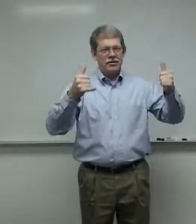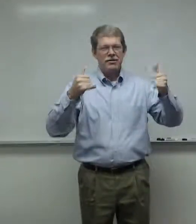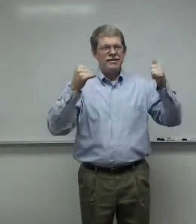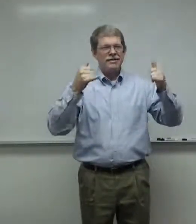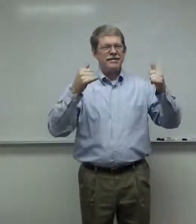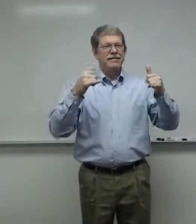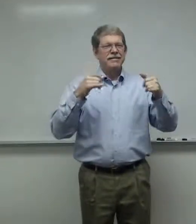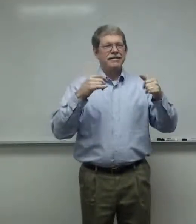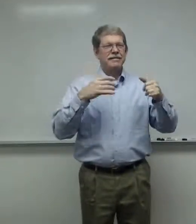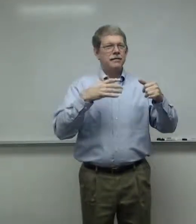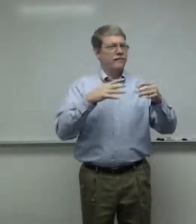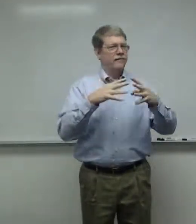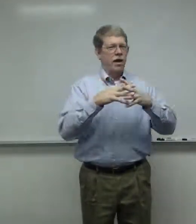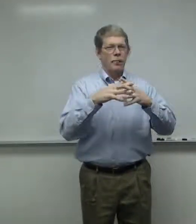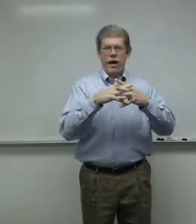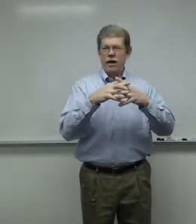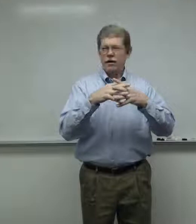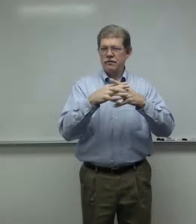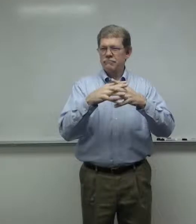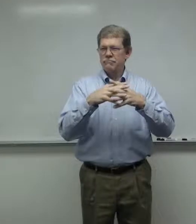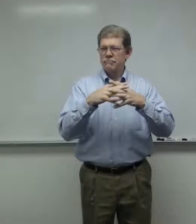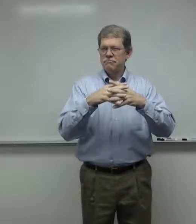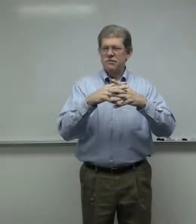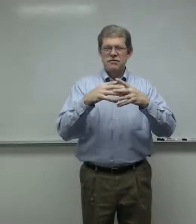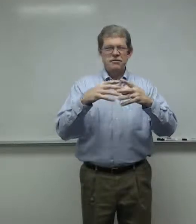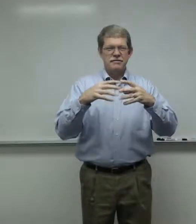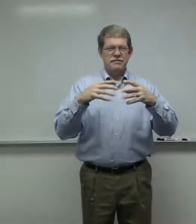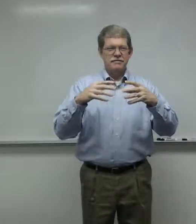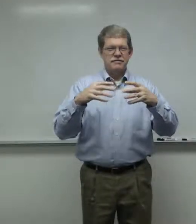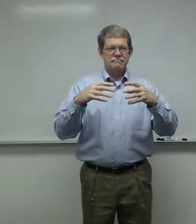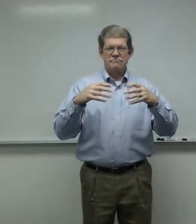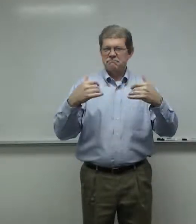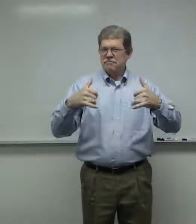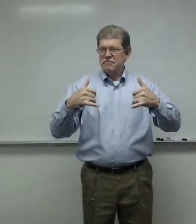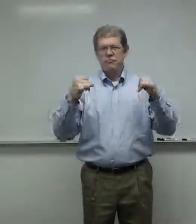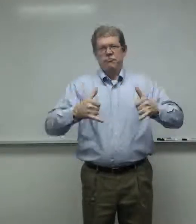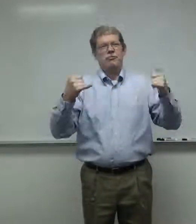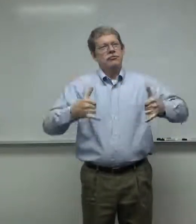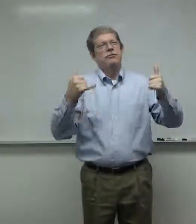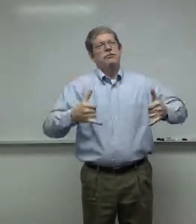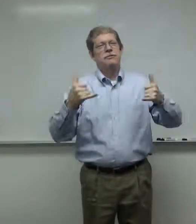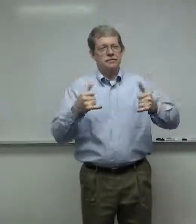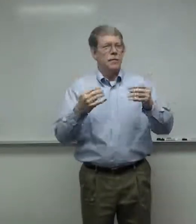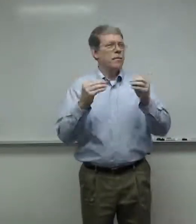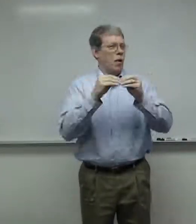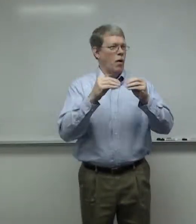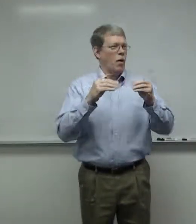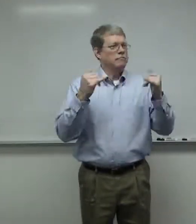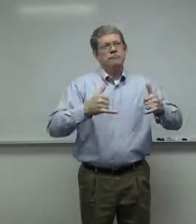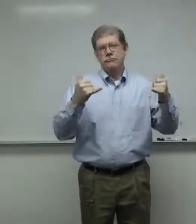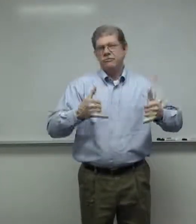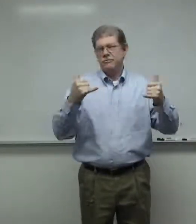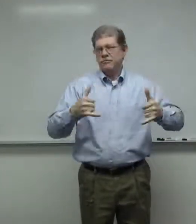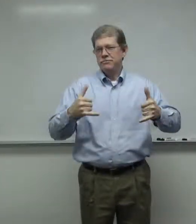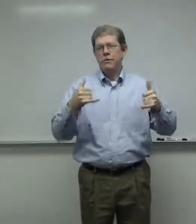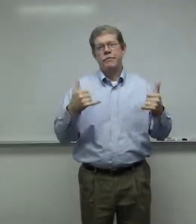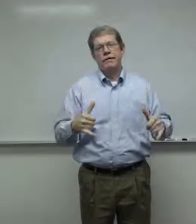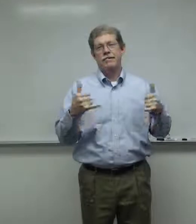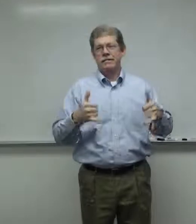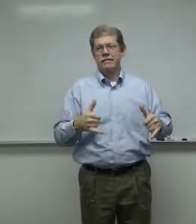play hard. Football, when you're talking about football, playing hard, right? There's a lot more